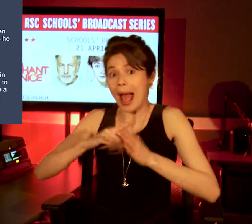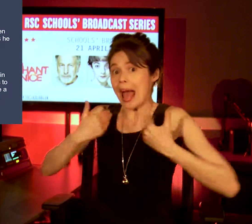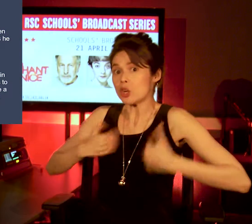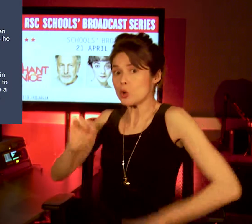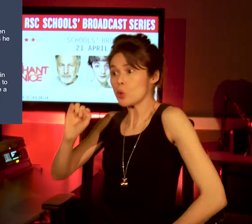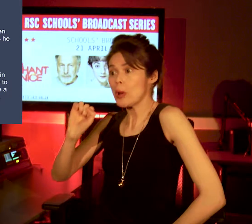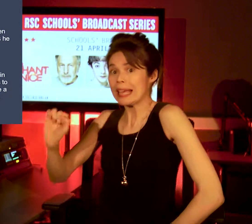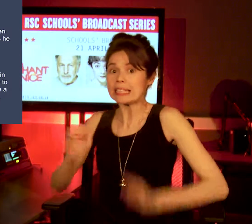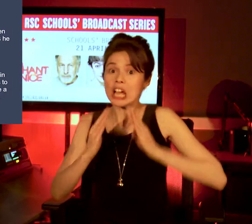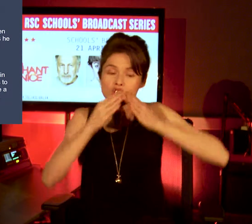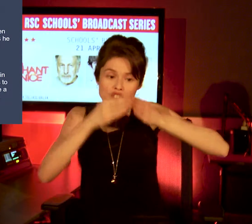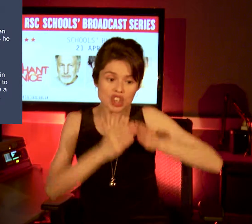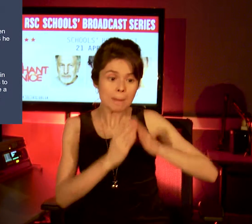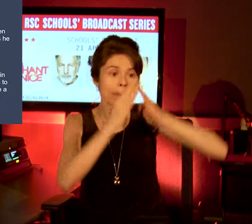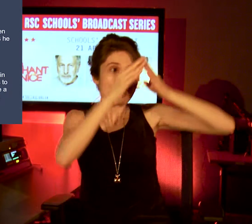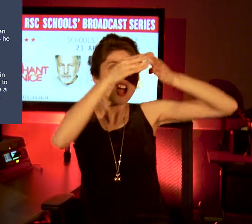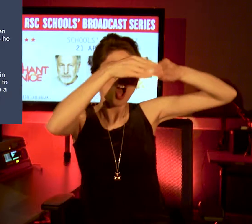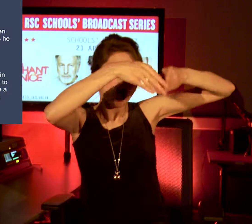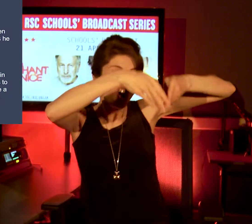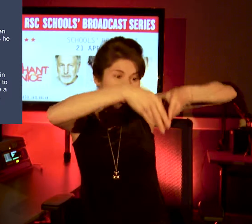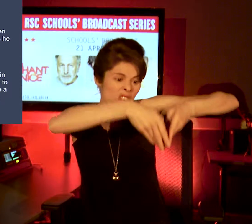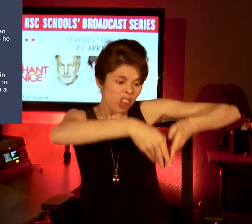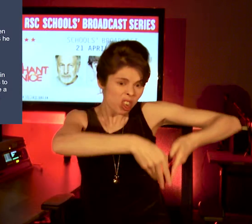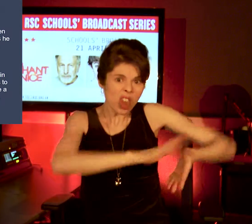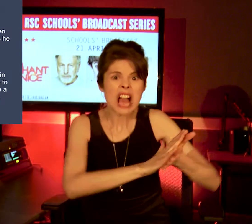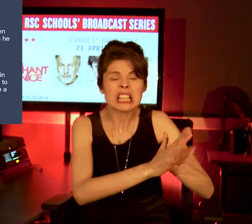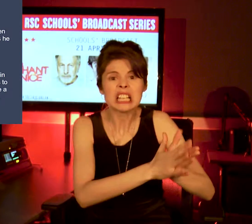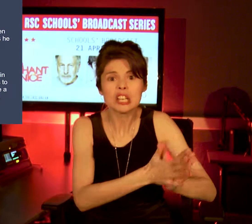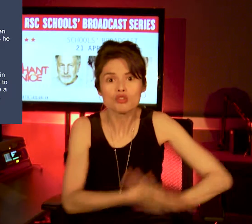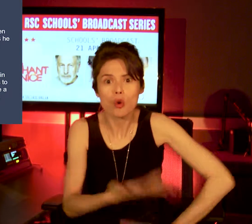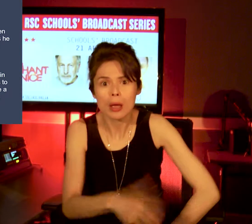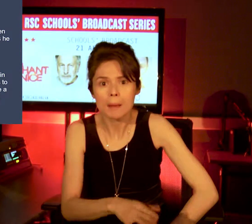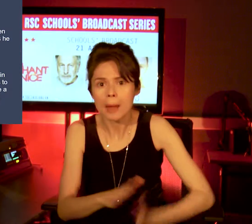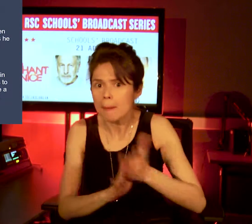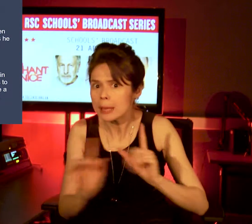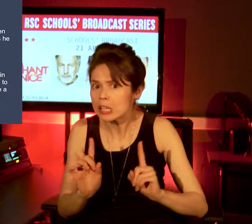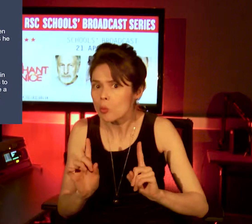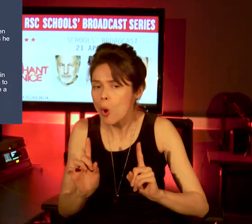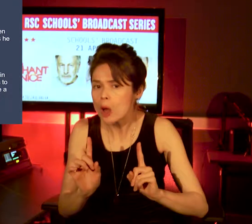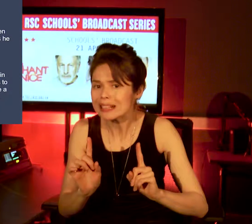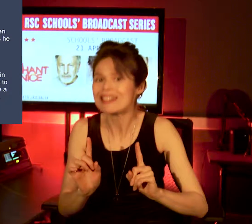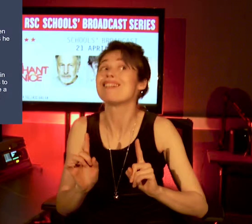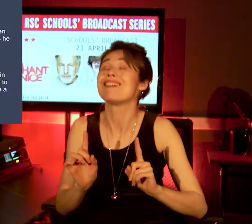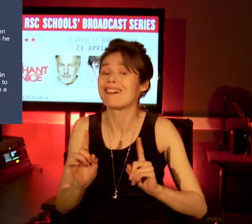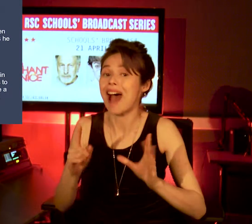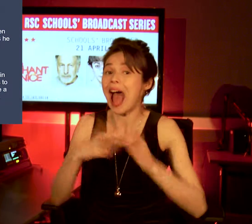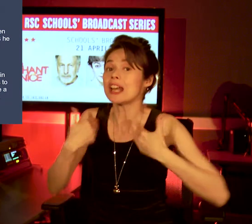News comes in that Antonio's ships have been lost at sea, which